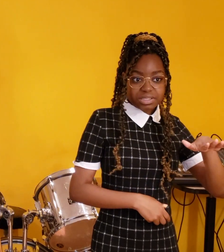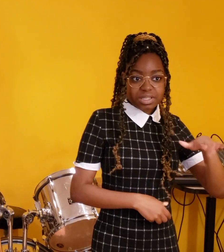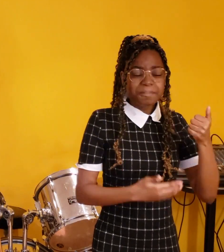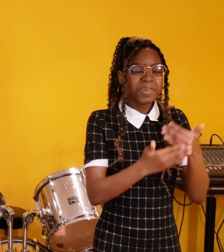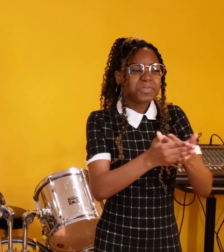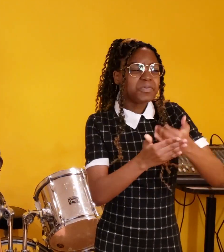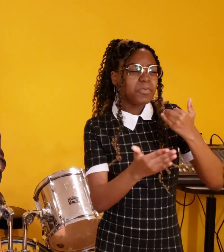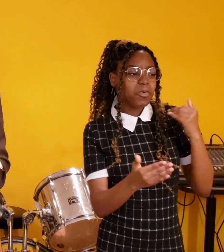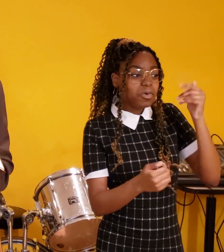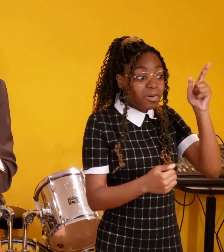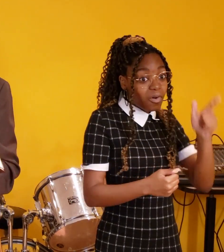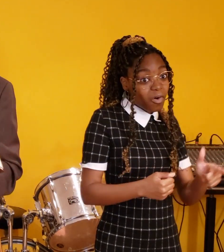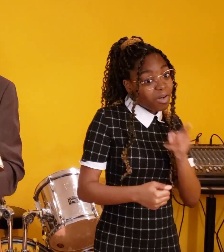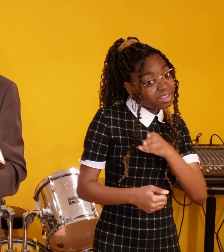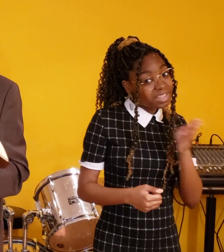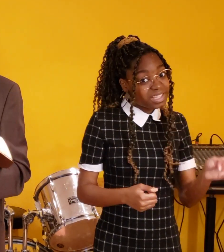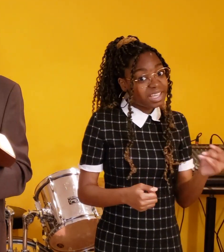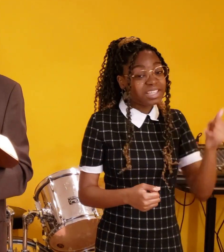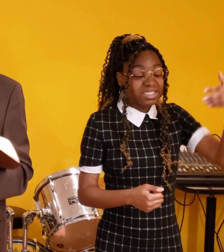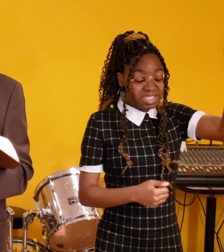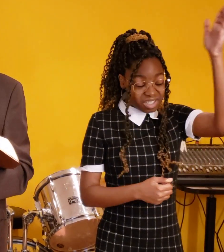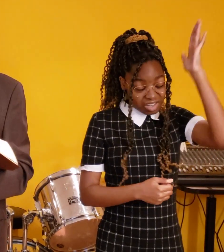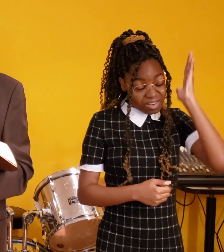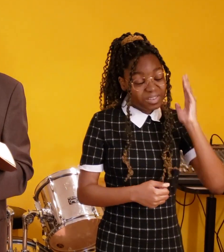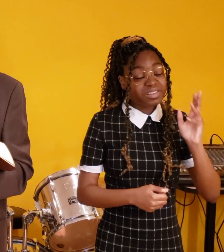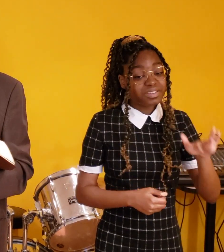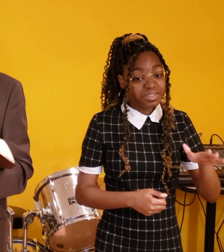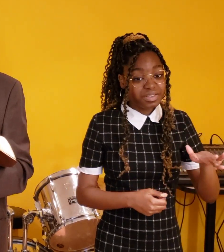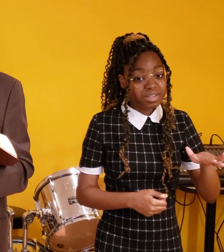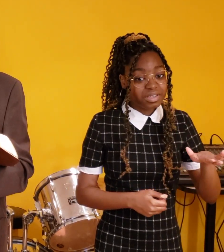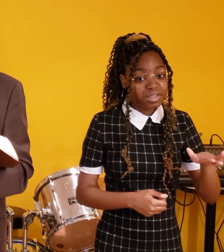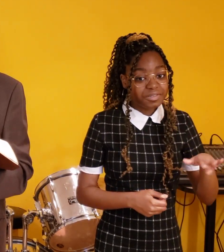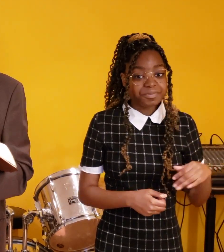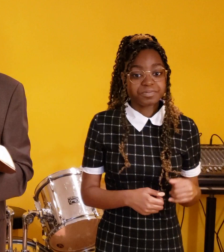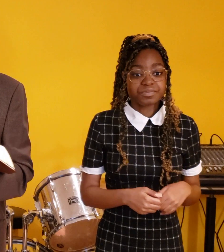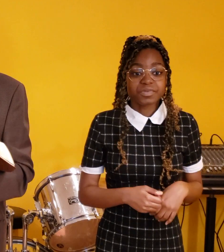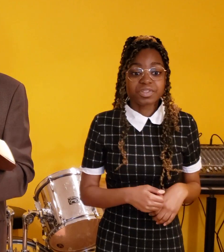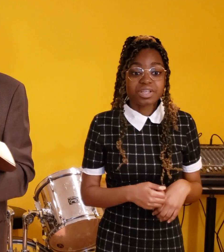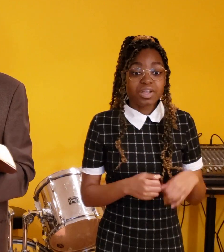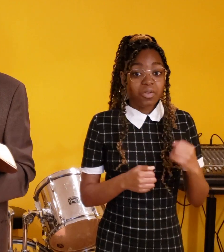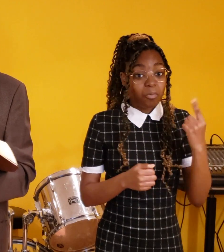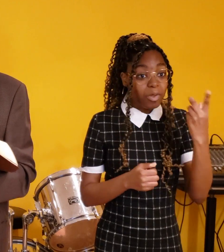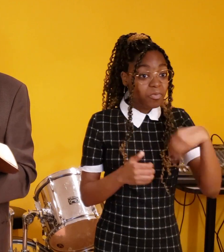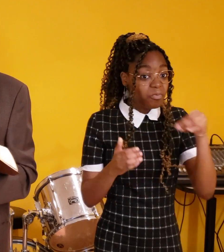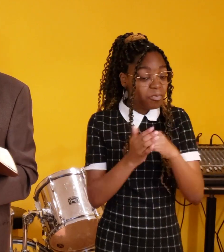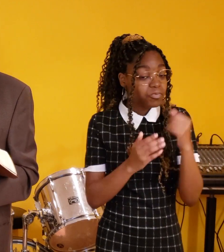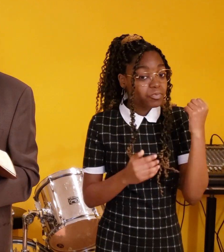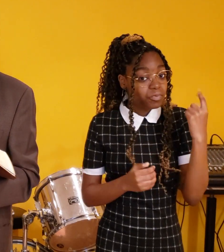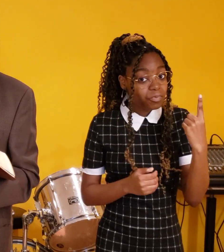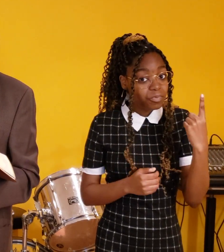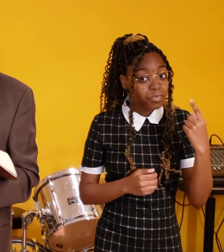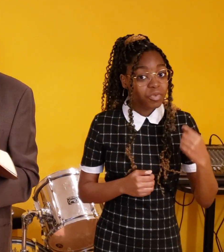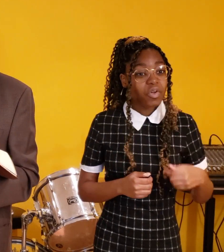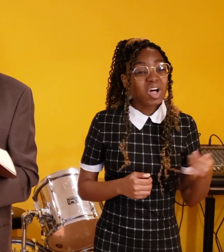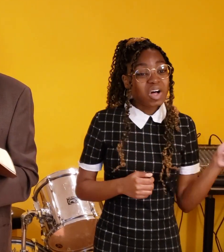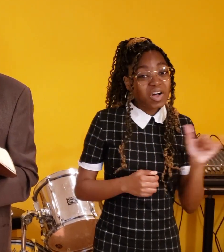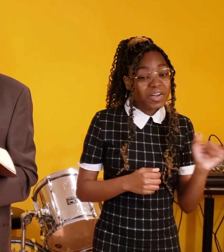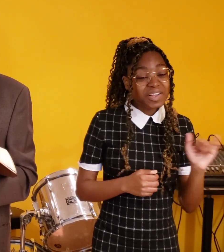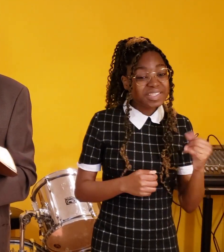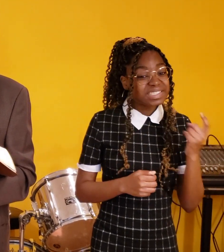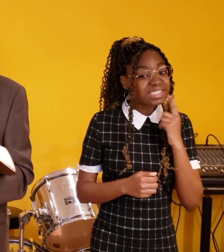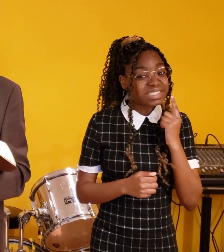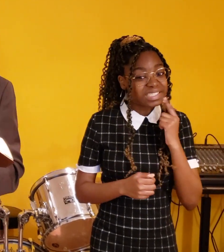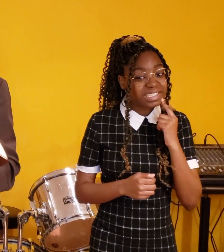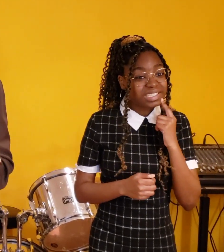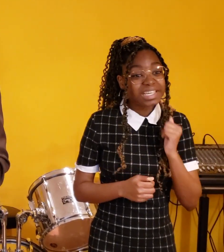things. Genesis 1 verse 1 also tells us that because God caused, tells us that God caused